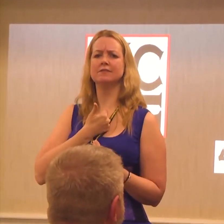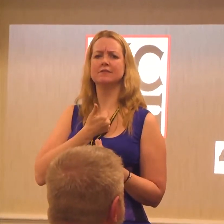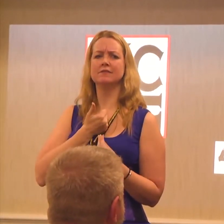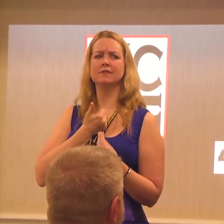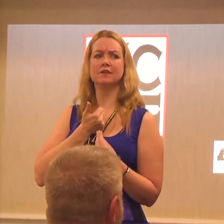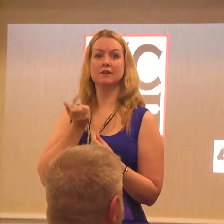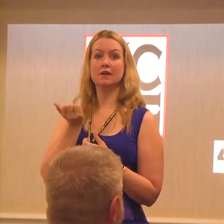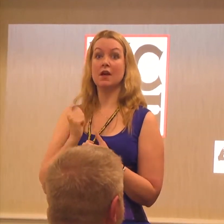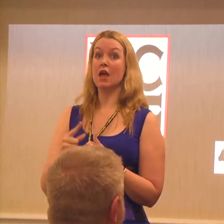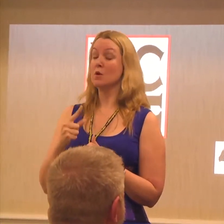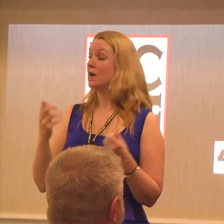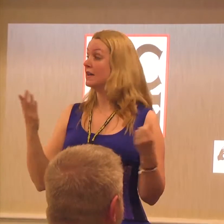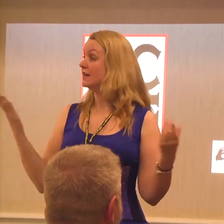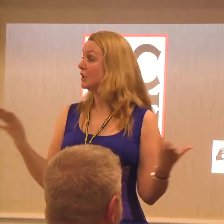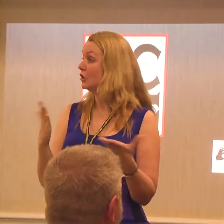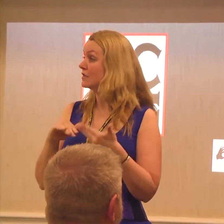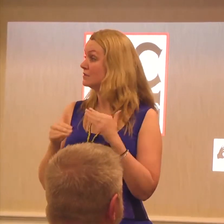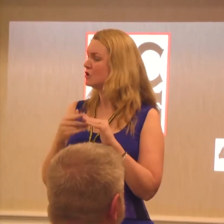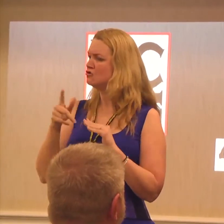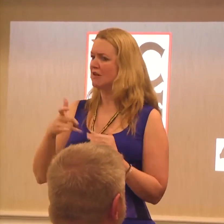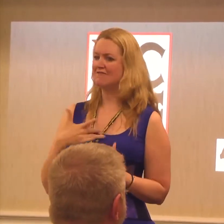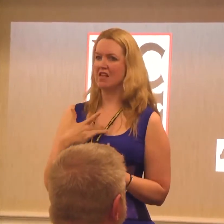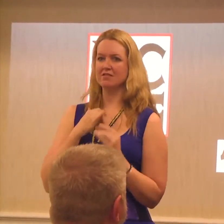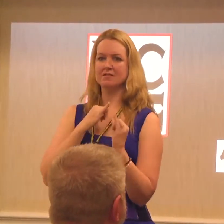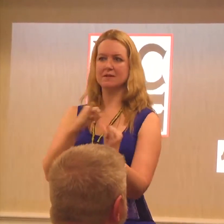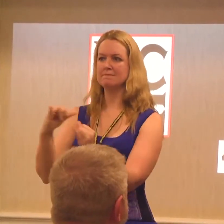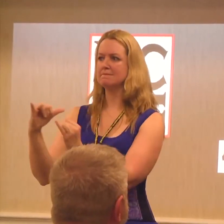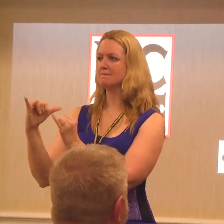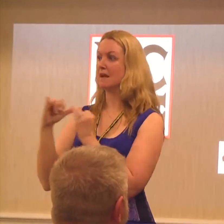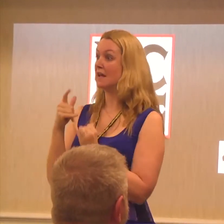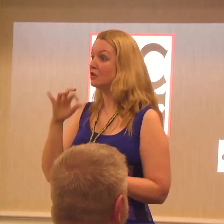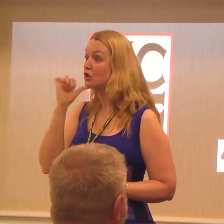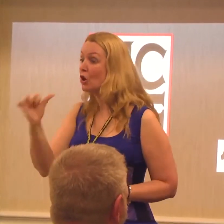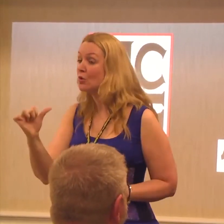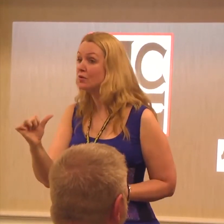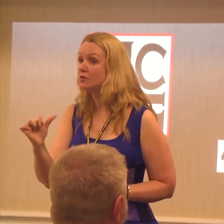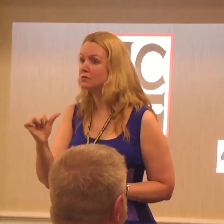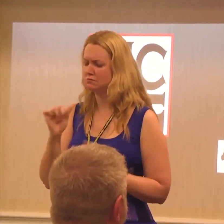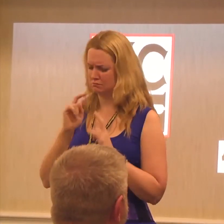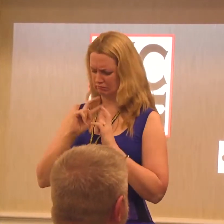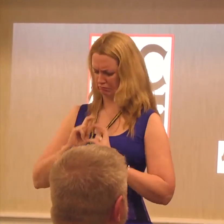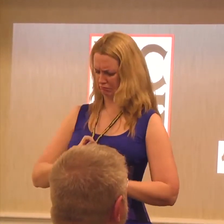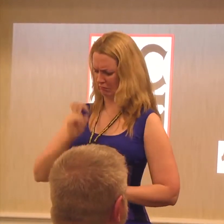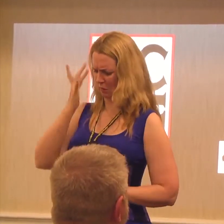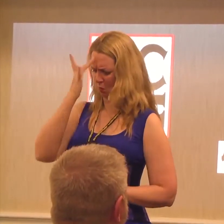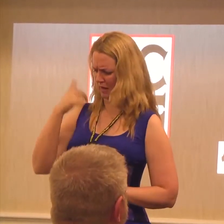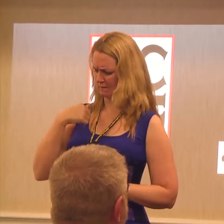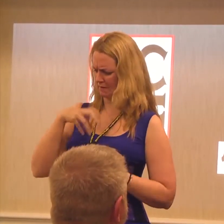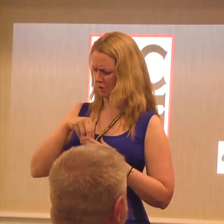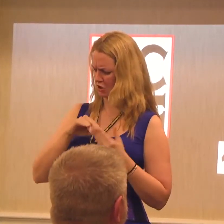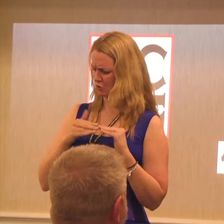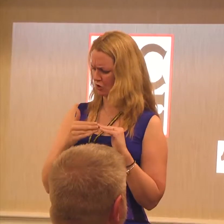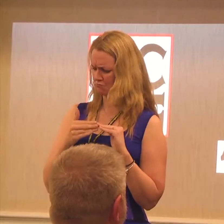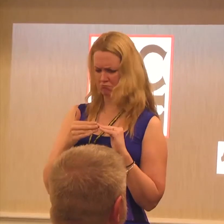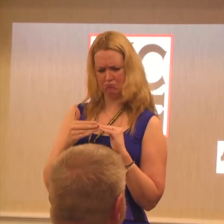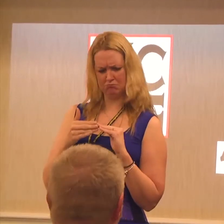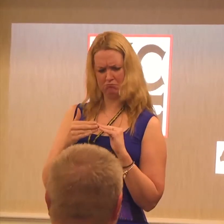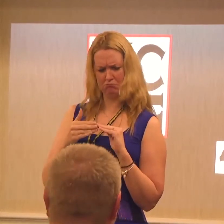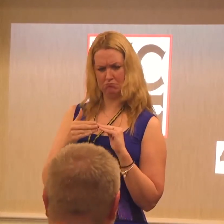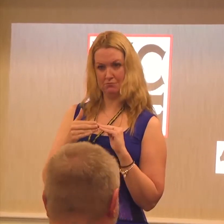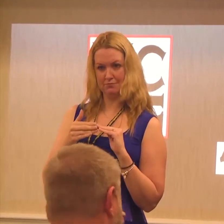in this community should feel the same. If you don't, you need to question why you're a part of this community.